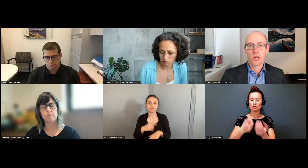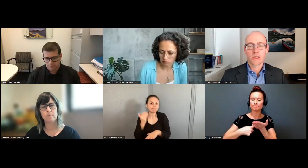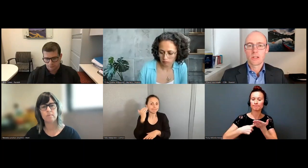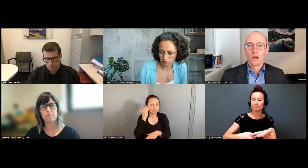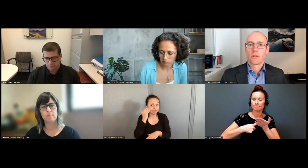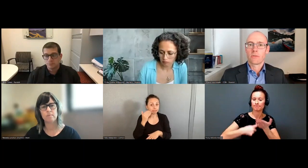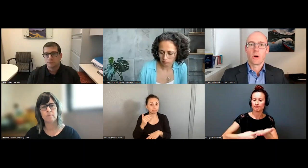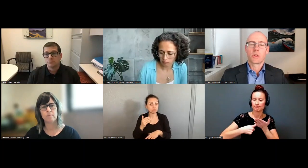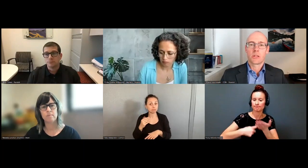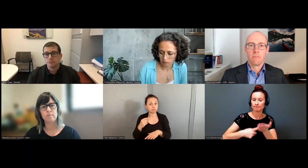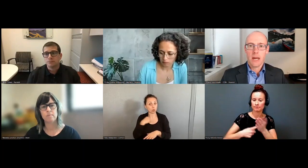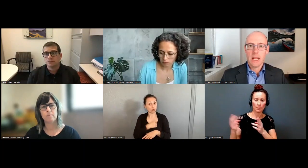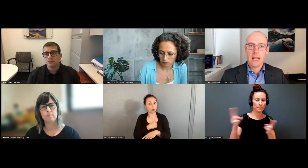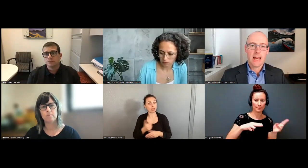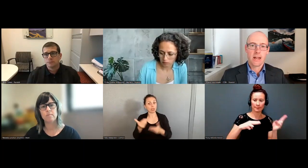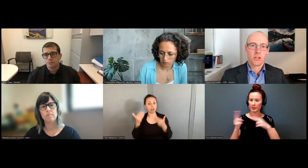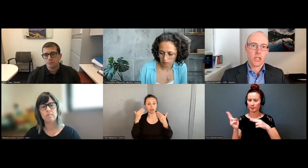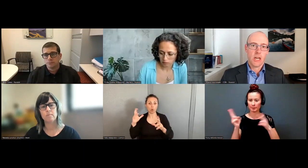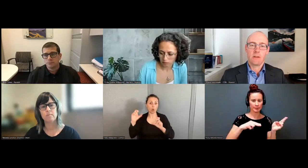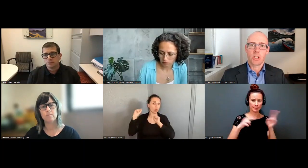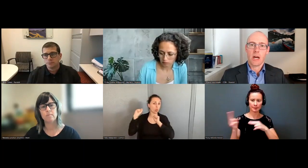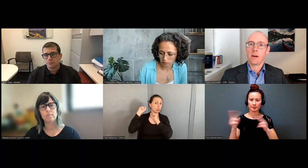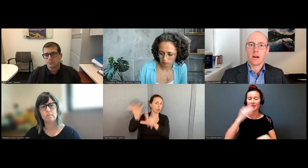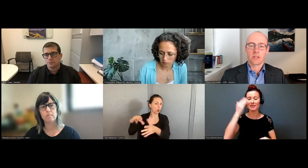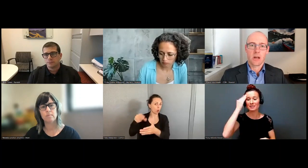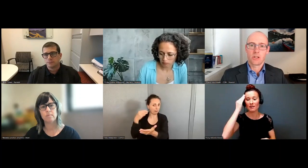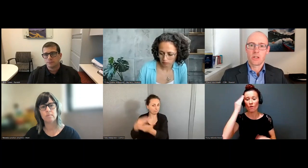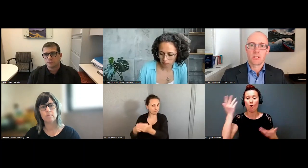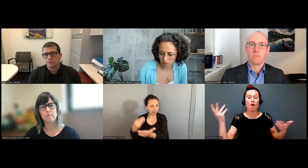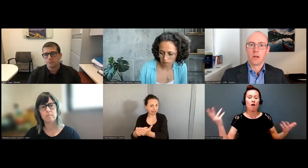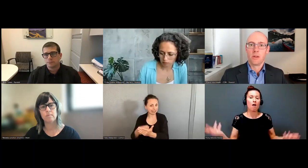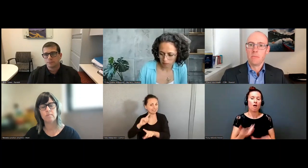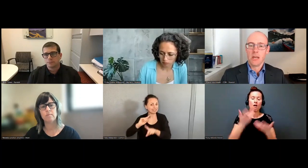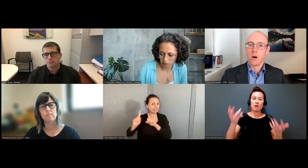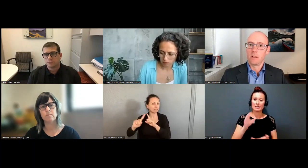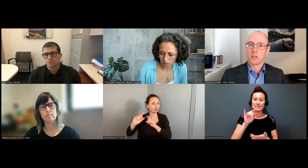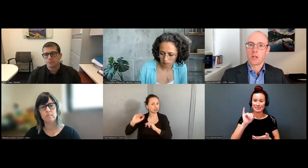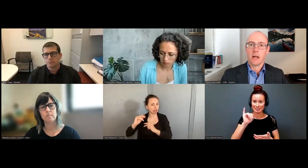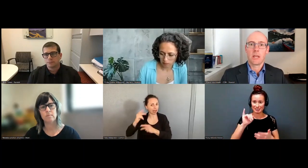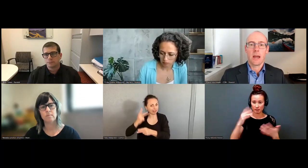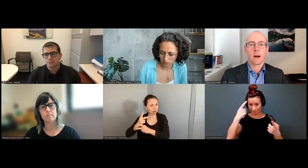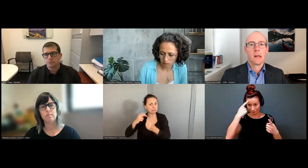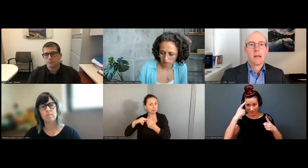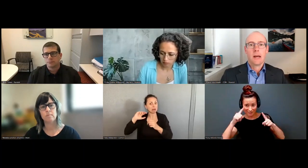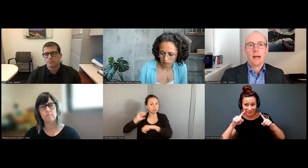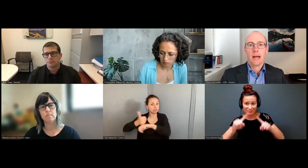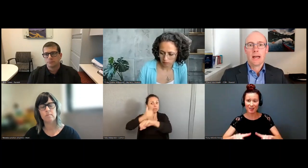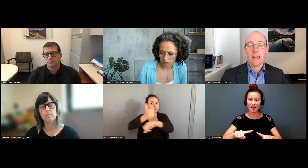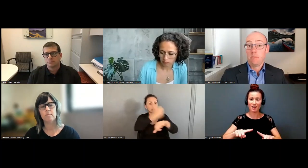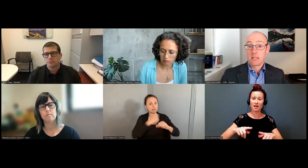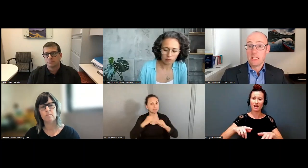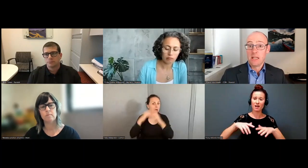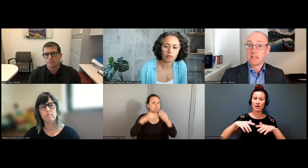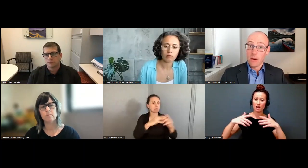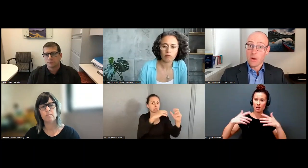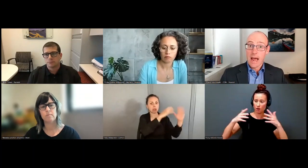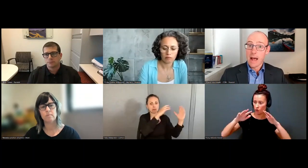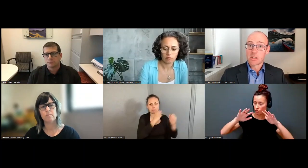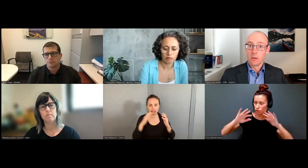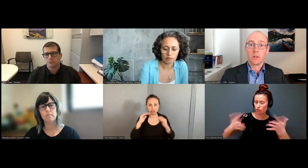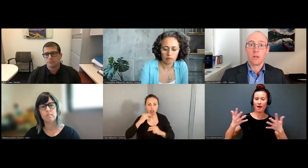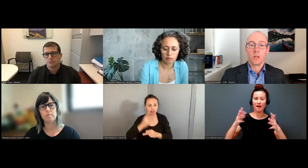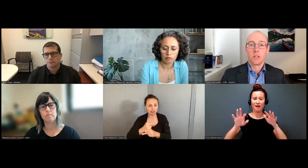do we just throw some money at a chain of childcare centers just to build a mini mall of childcare in big cities? That